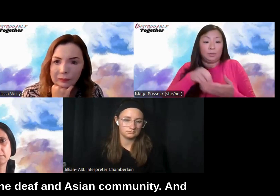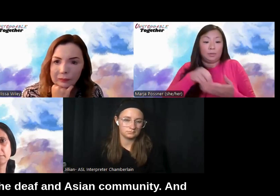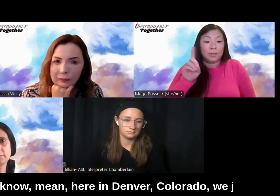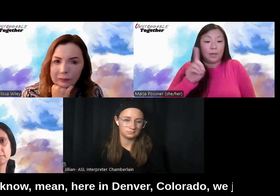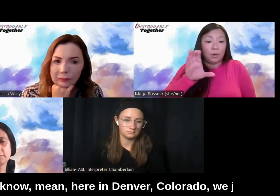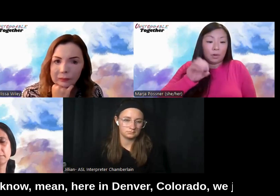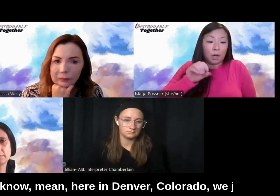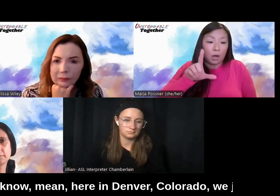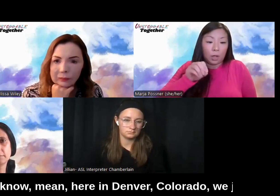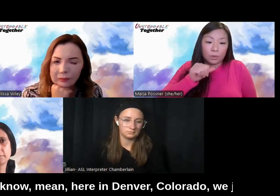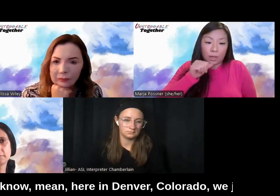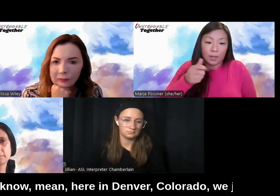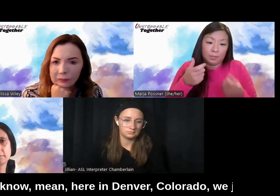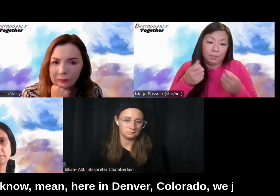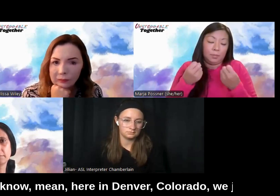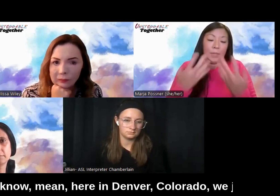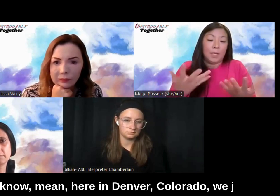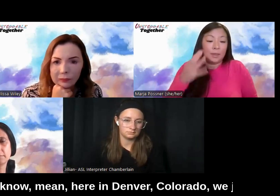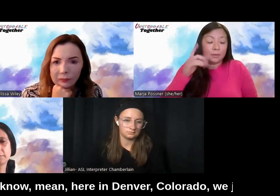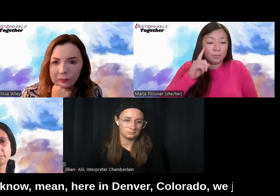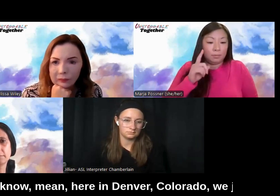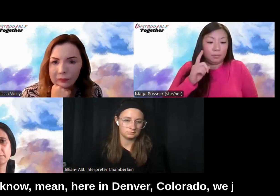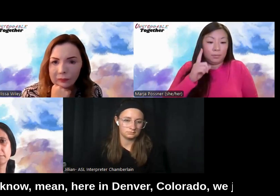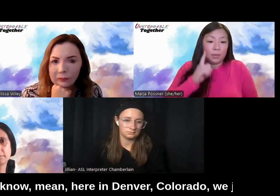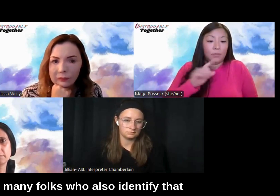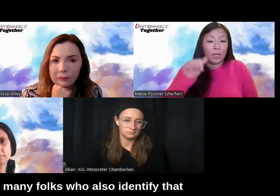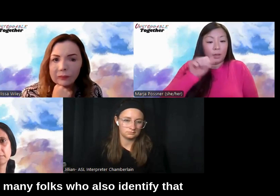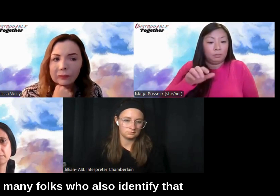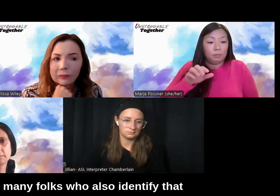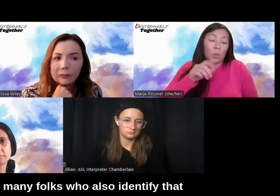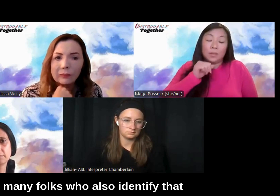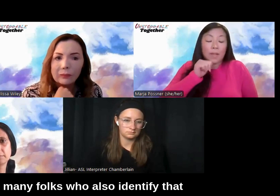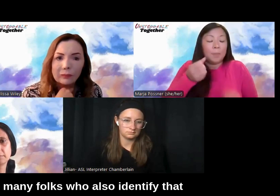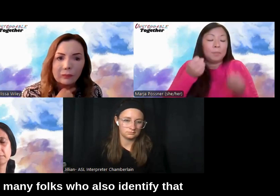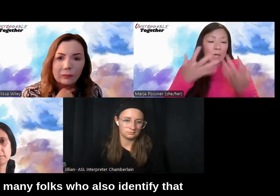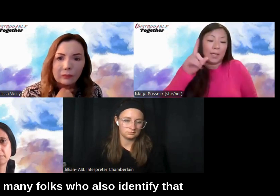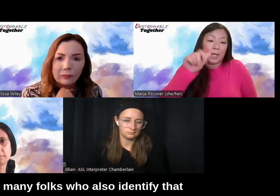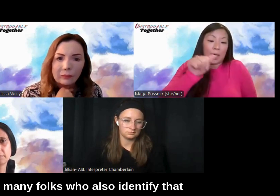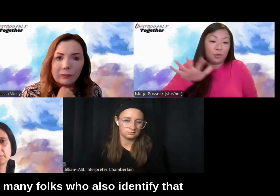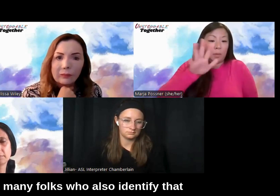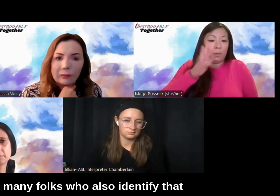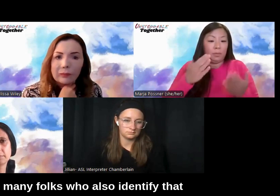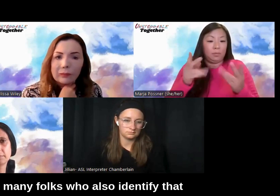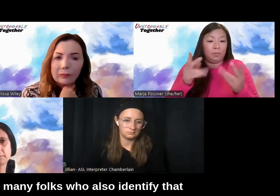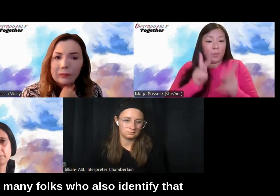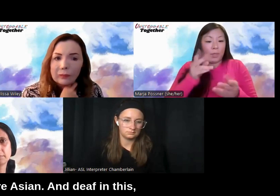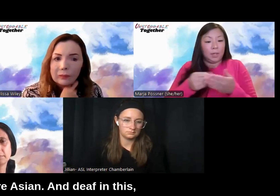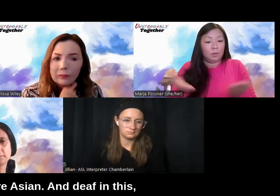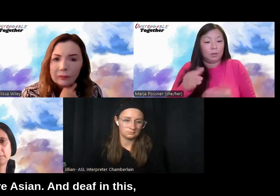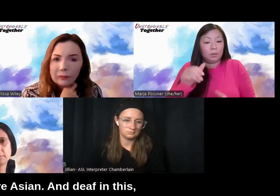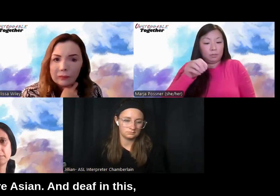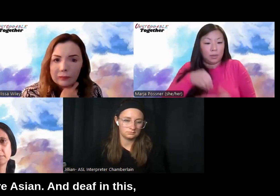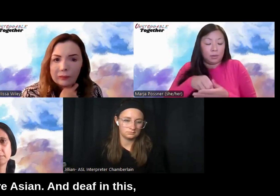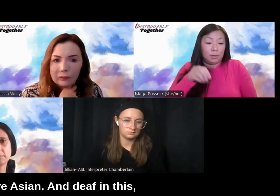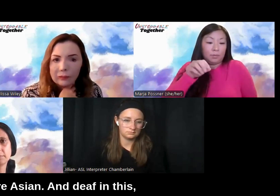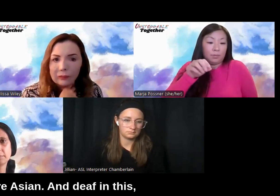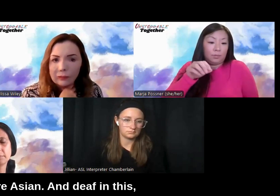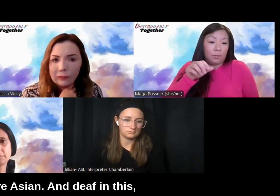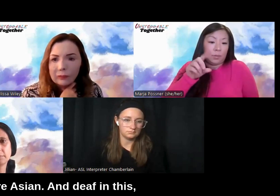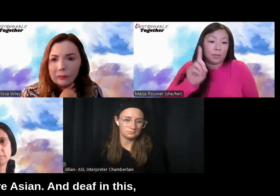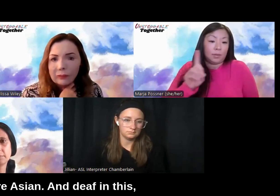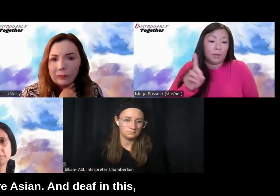community. And just because, here in Denver, Colorado, we just don't have many folks who also identify or that are